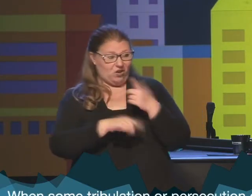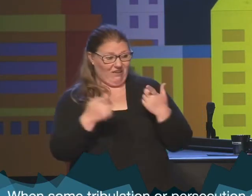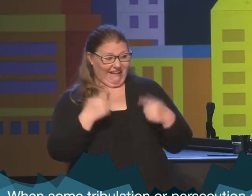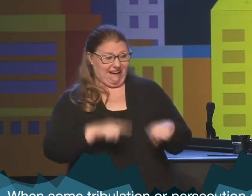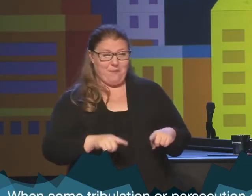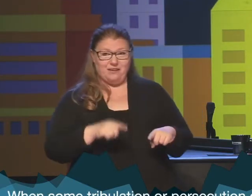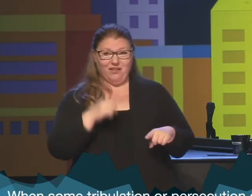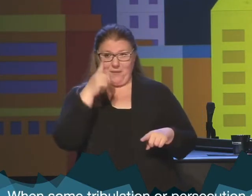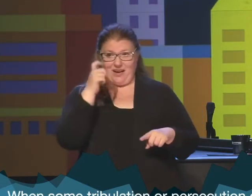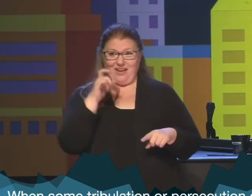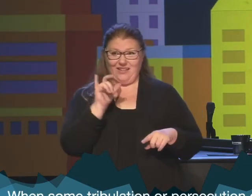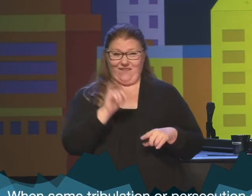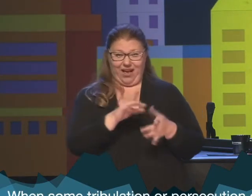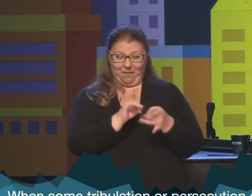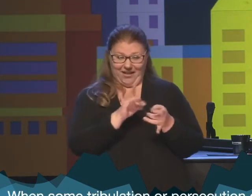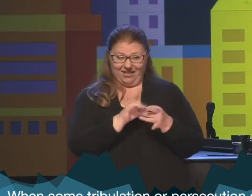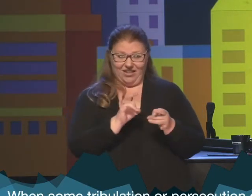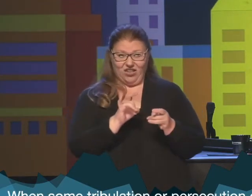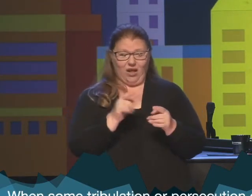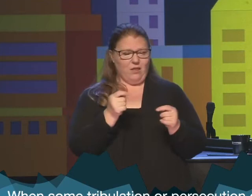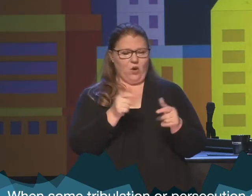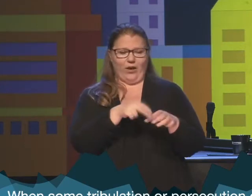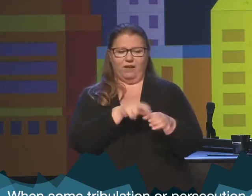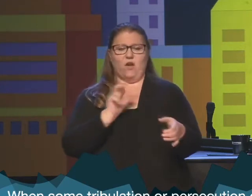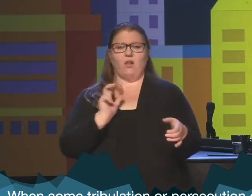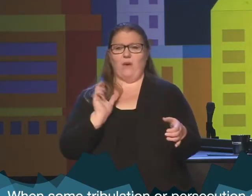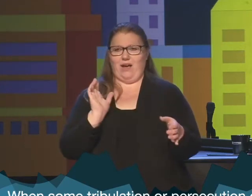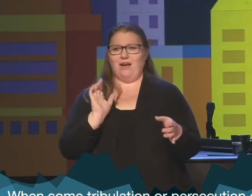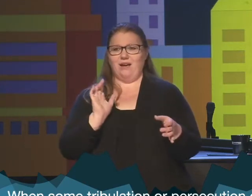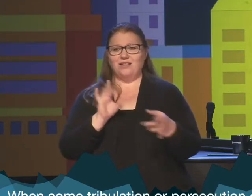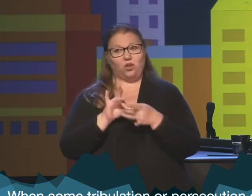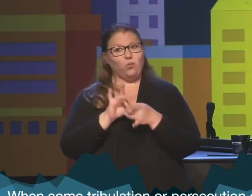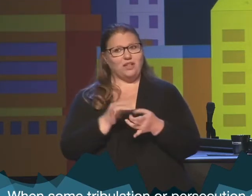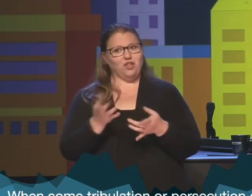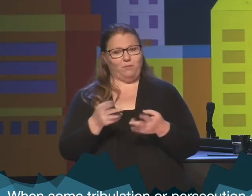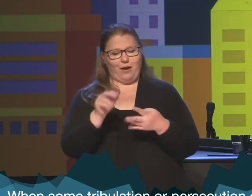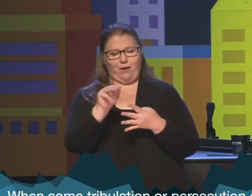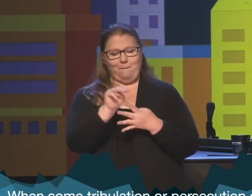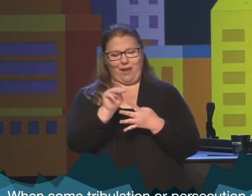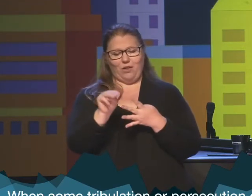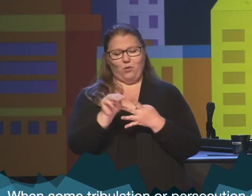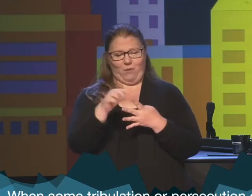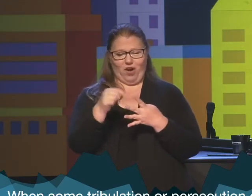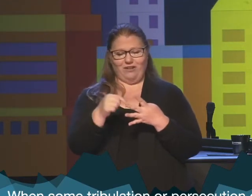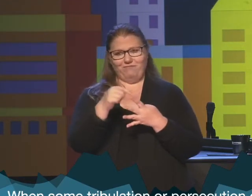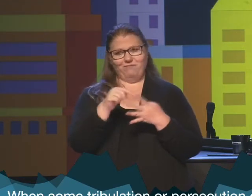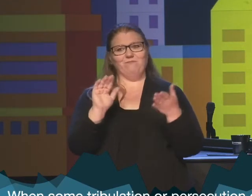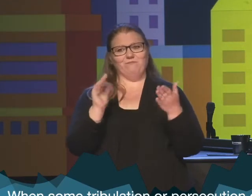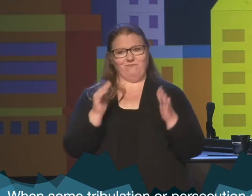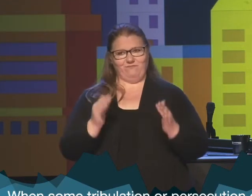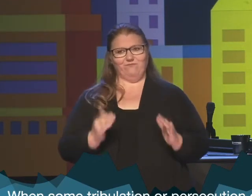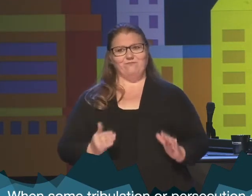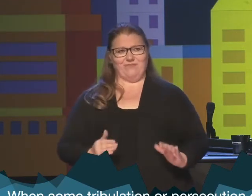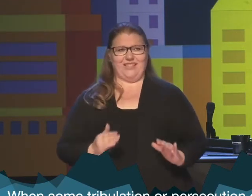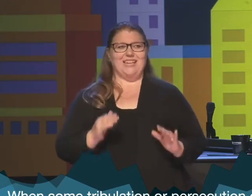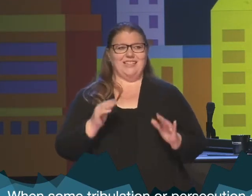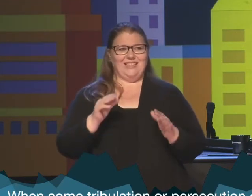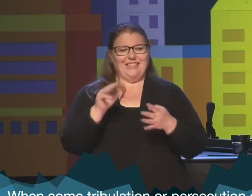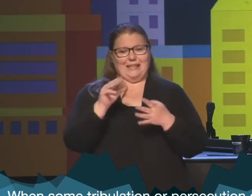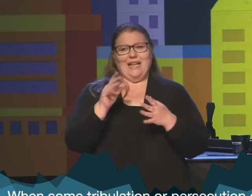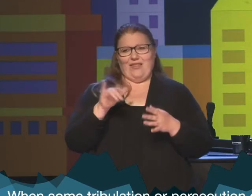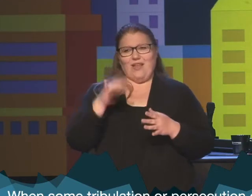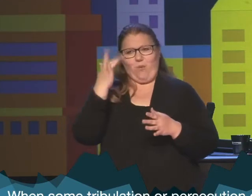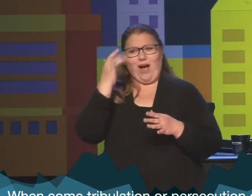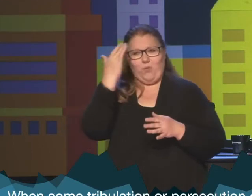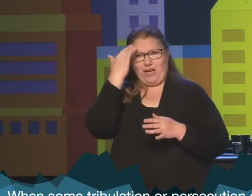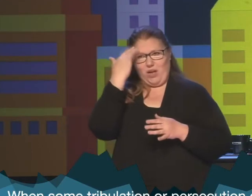comes because of the word, they immediately fall away. You can see that there's a relationship there. Like Matthew, like literally in the Greek is like word for word. This is why we